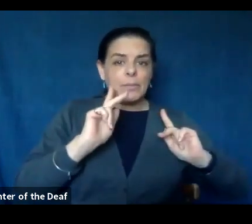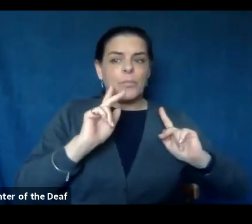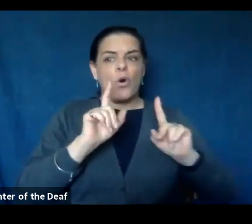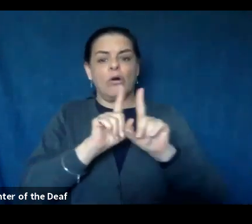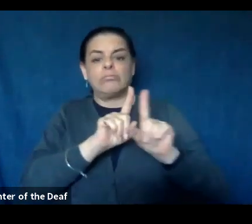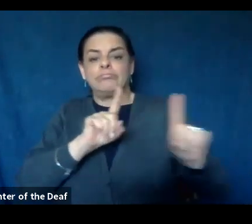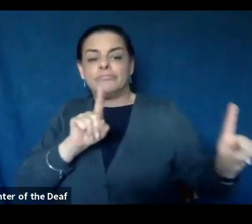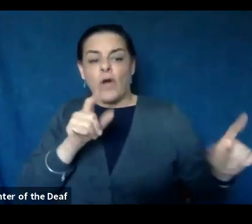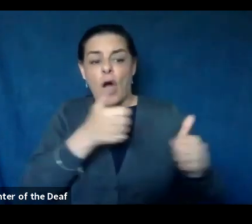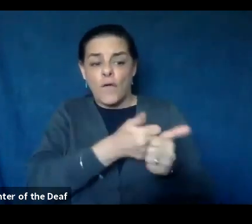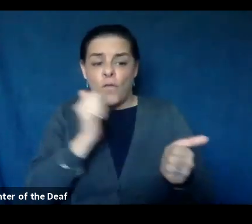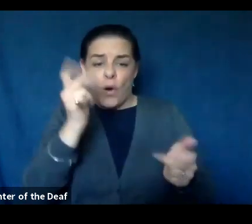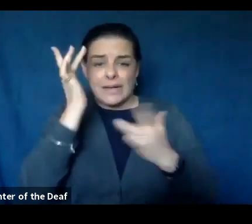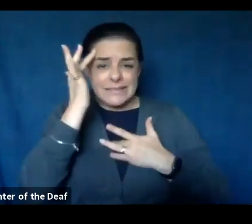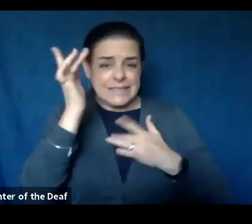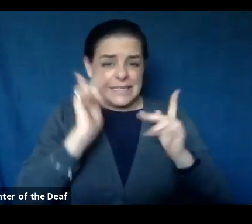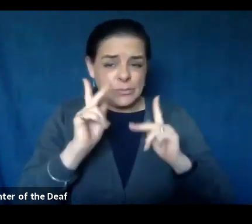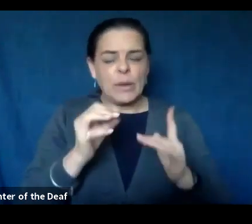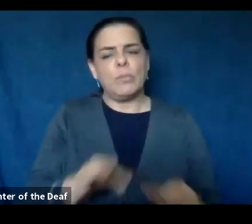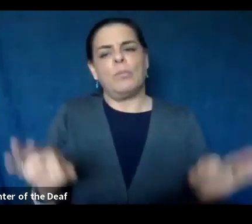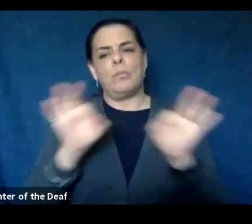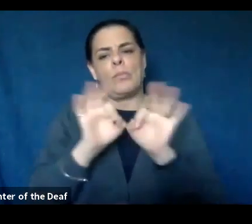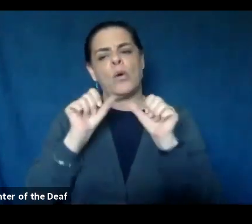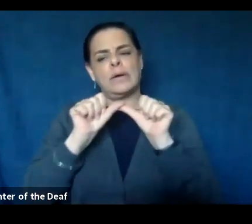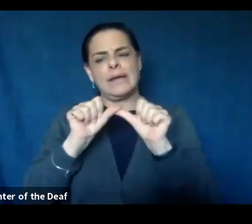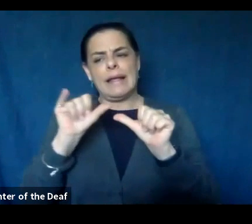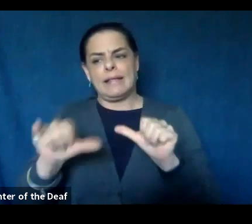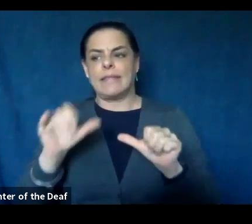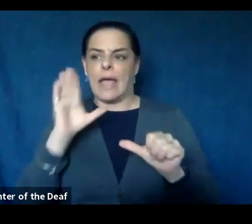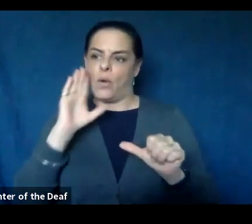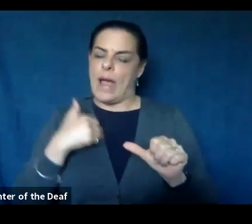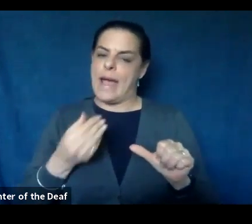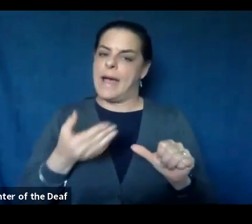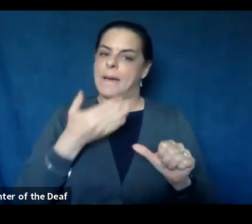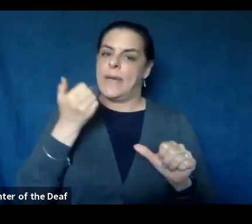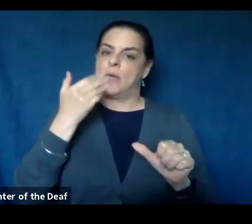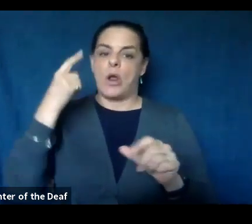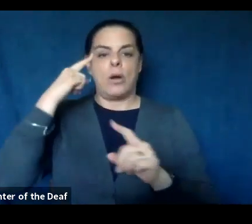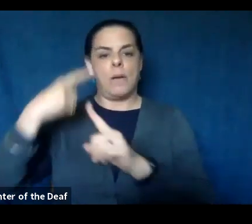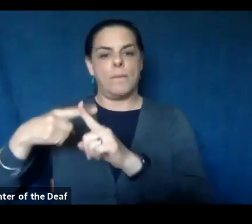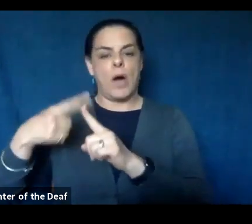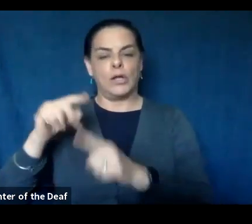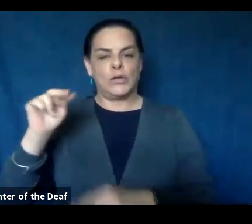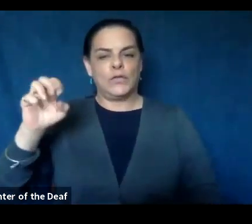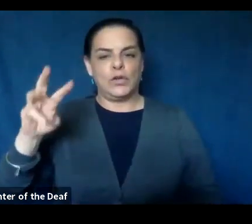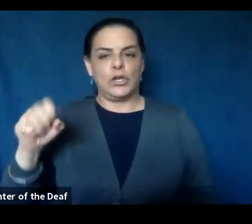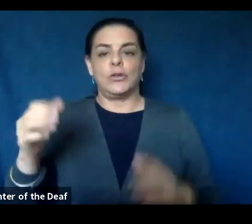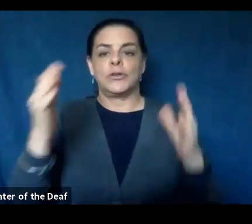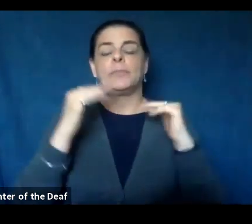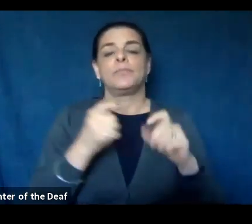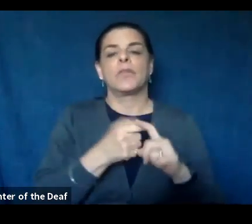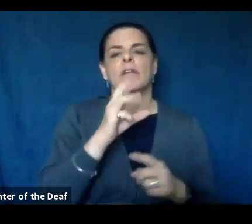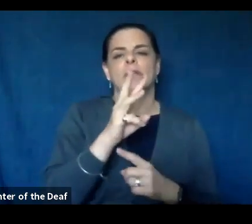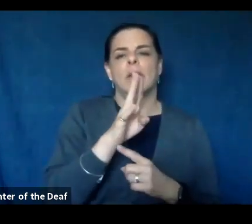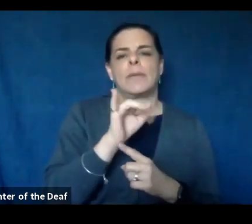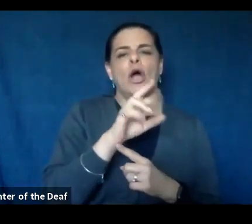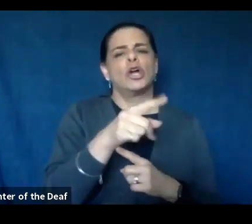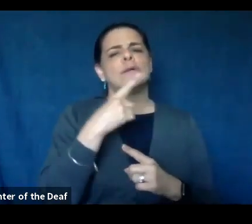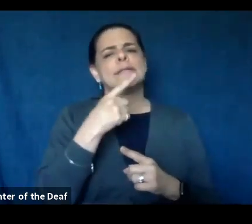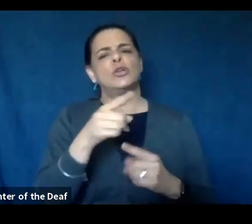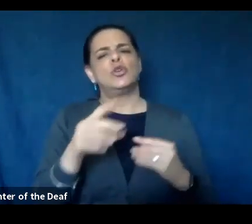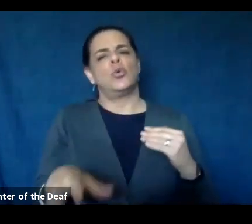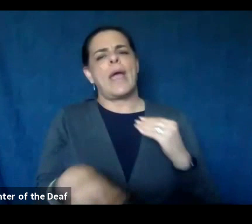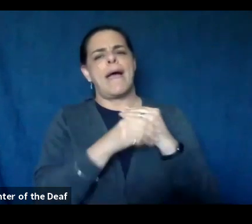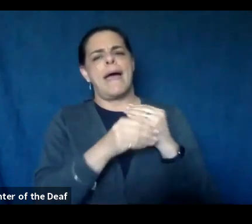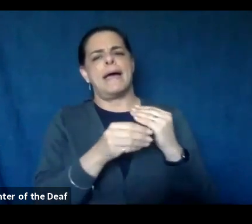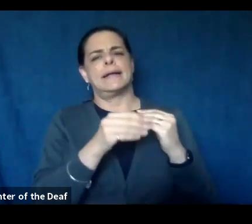we keep doing that, and we'll keep having these encouraging signs if we do. From WBIR, you said you were expanding maximum capacity to